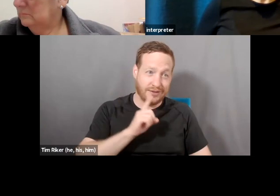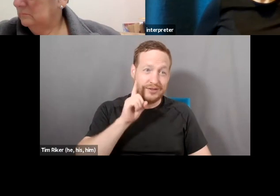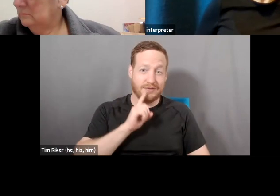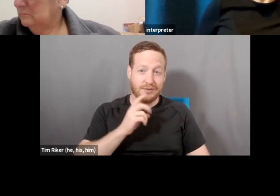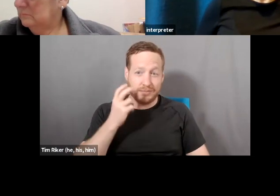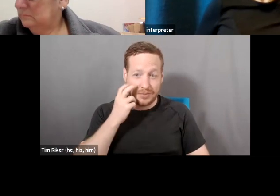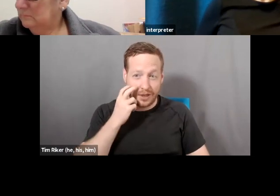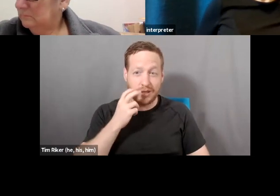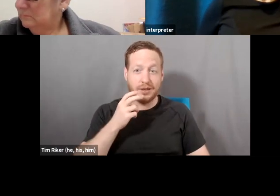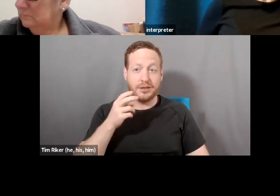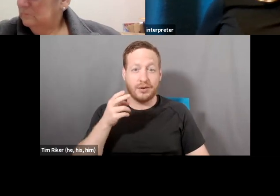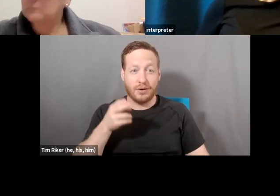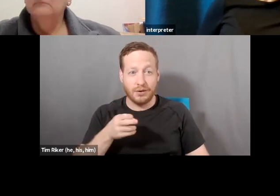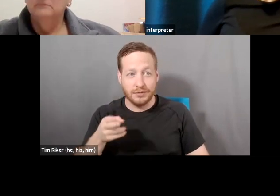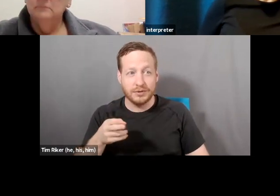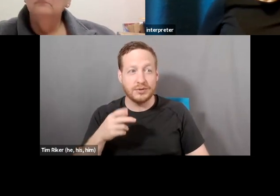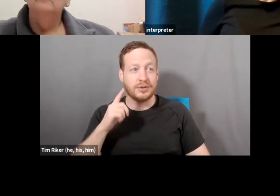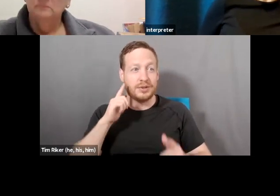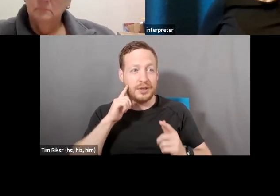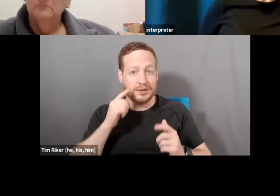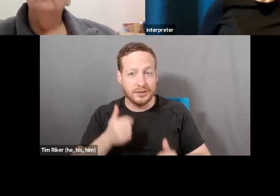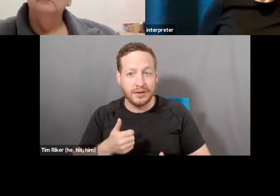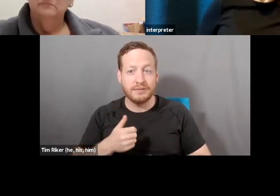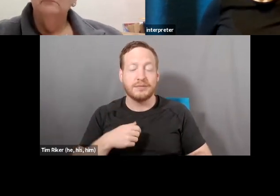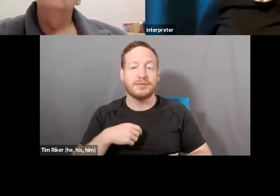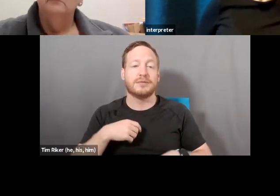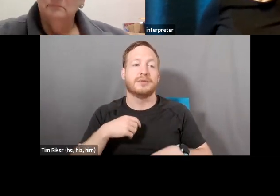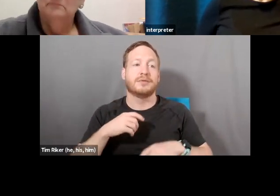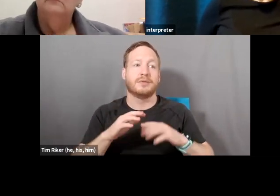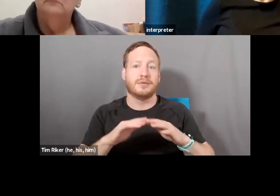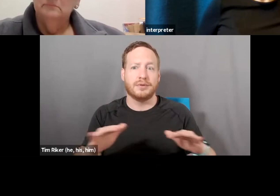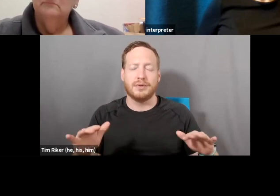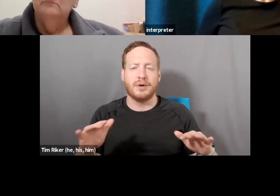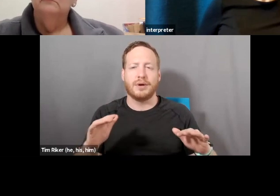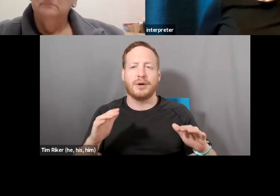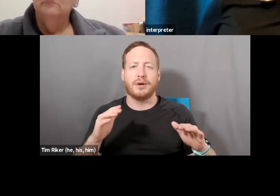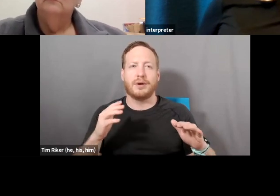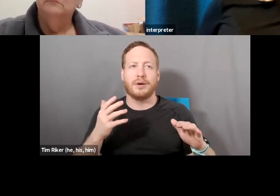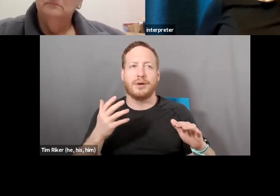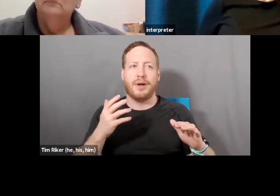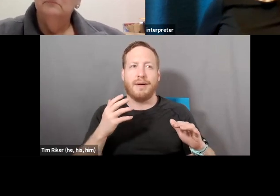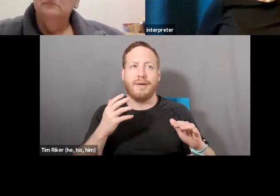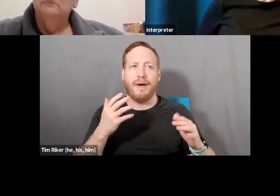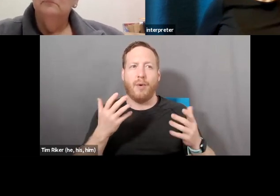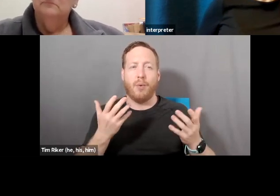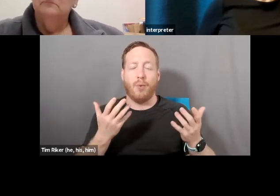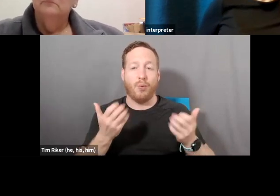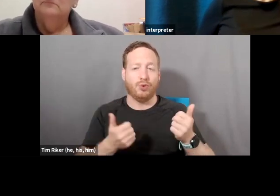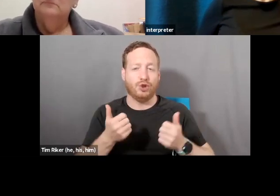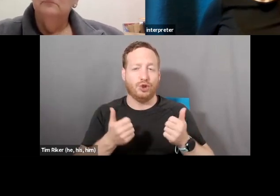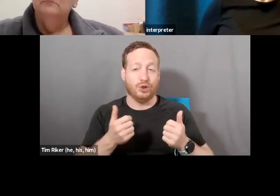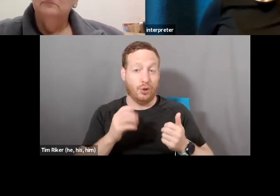is so broad. There's deaf, deaf-blind, hard of hearing, latent deaf. It's